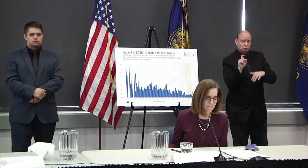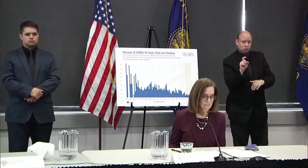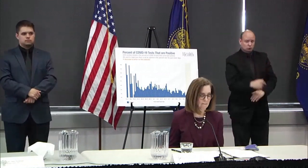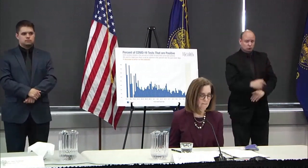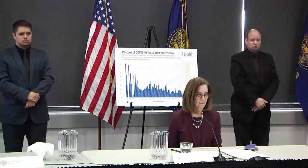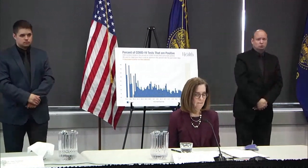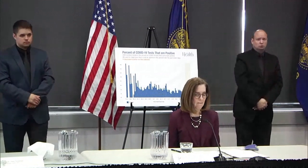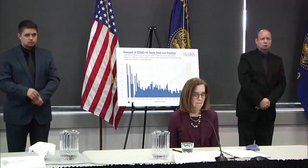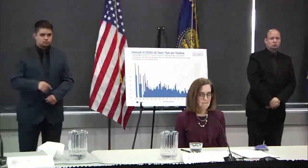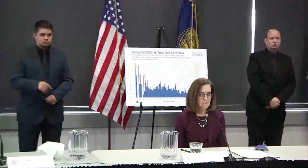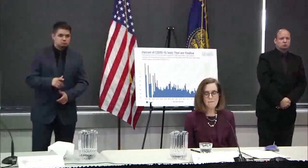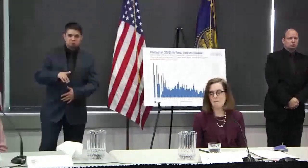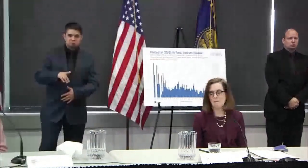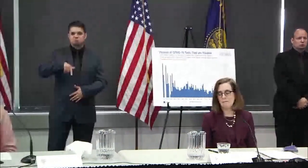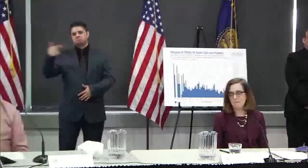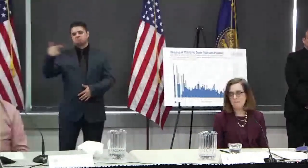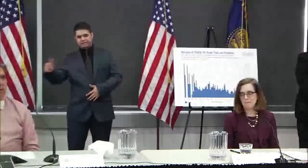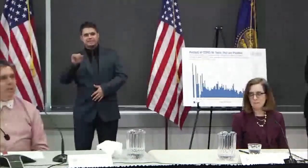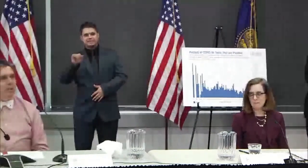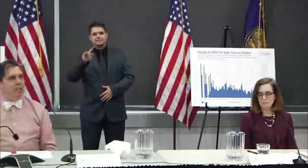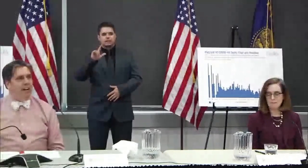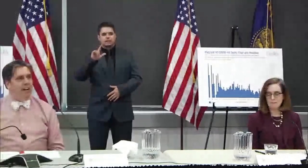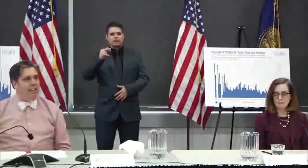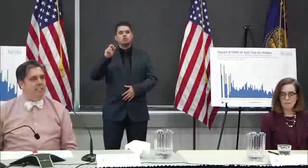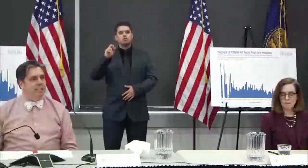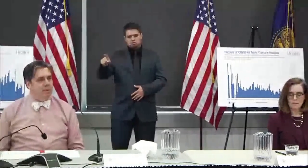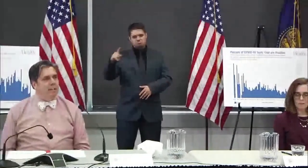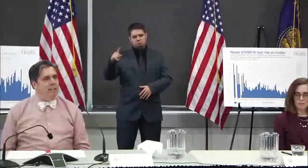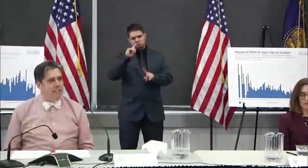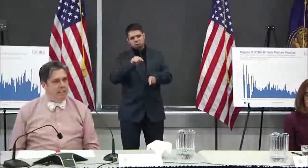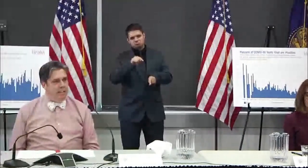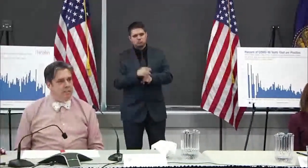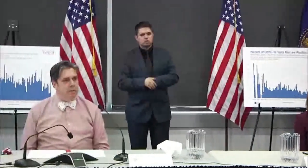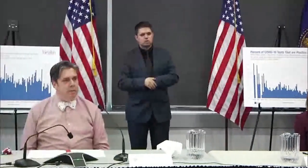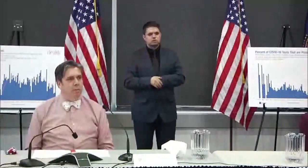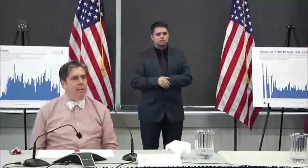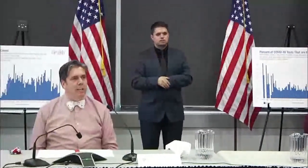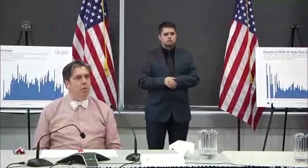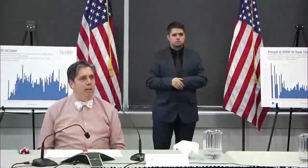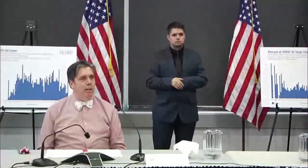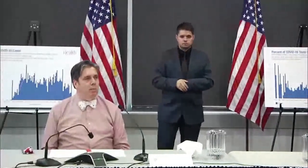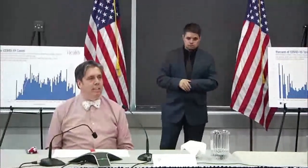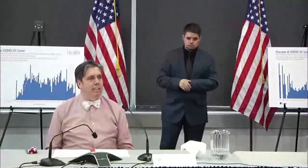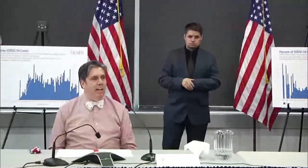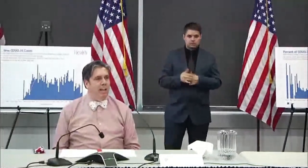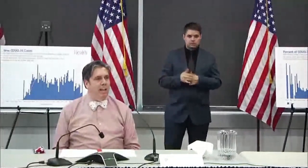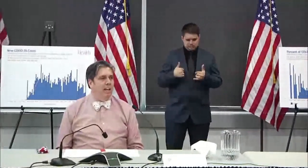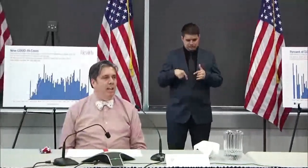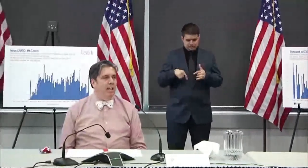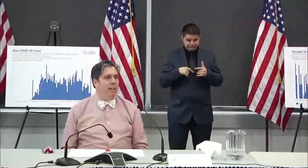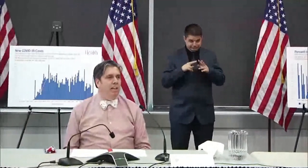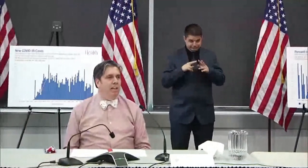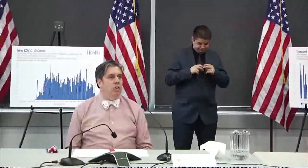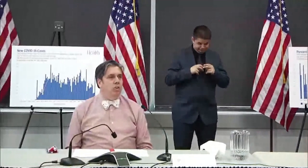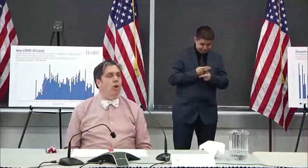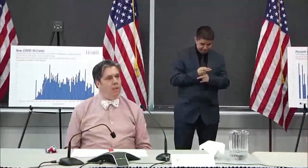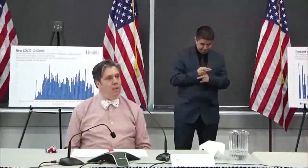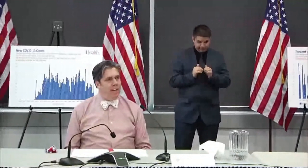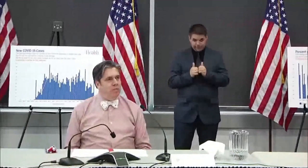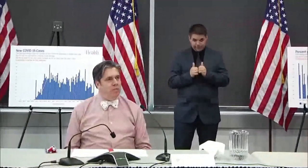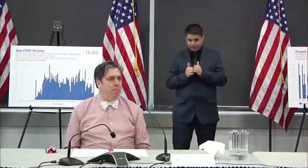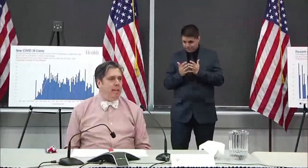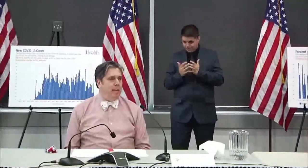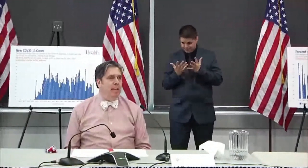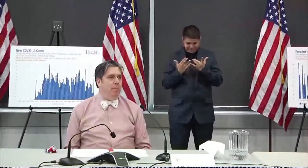question. Thank you, Governor. You know, we're still finalizing some of the details, but the way it'll break down that the